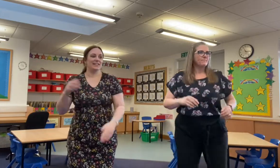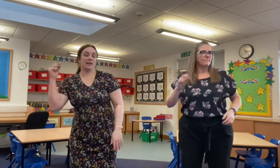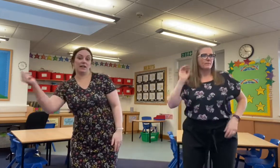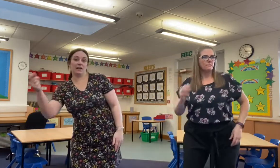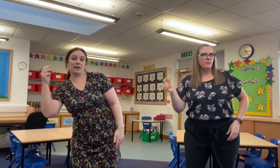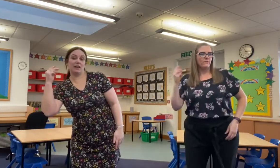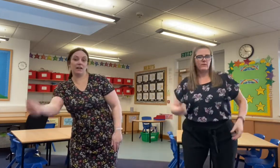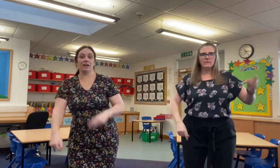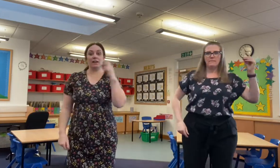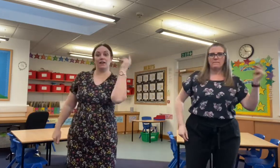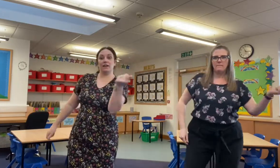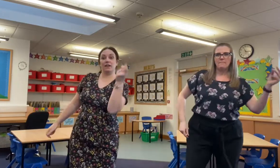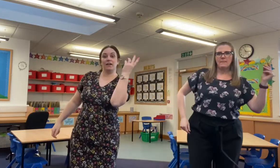Snap your right hand and your left.